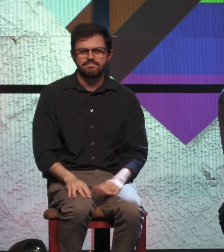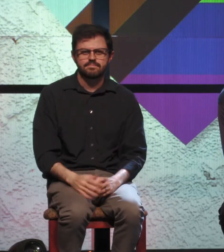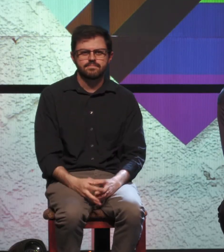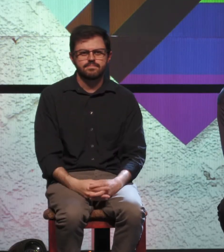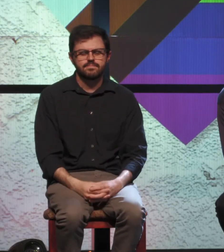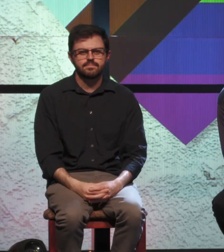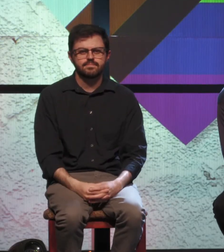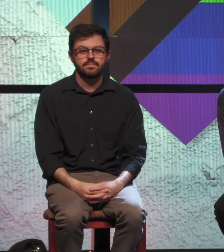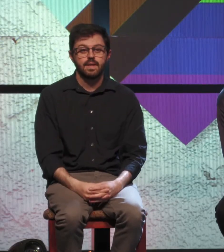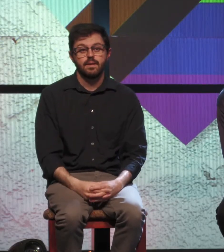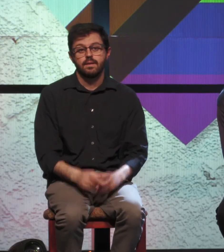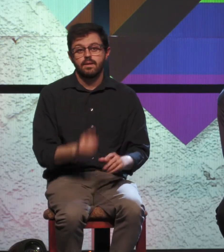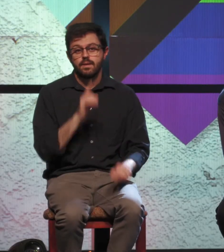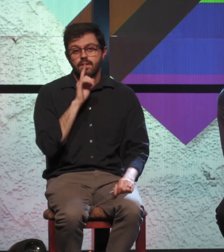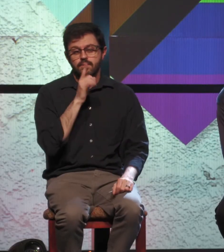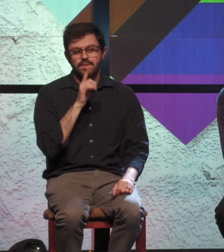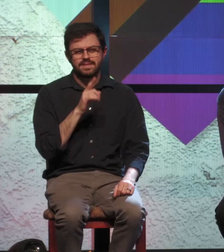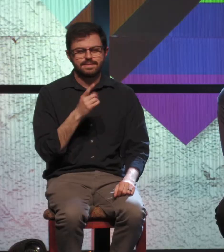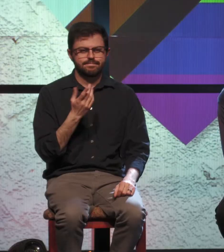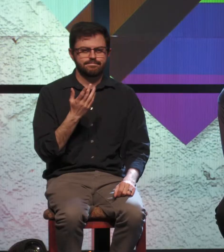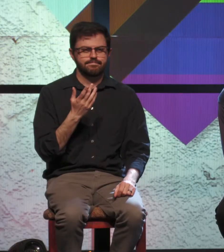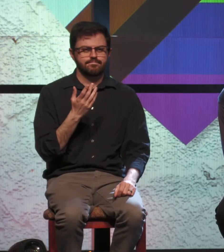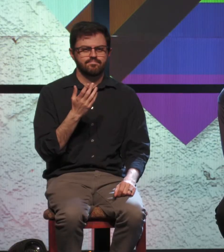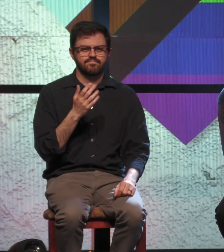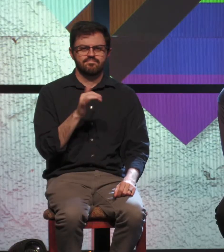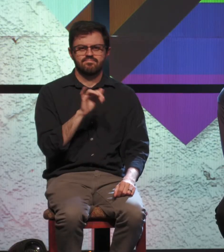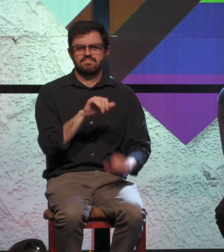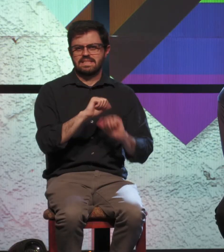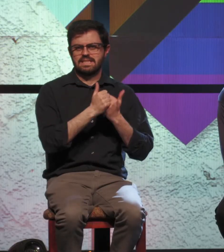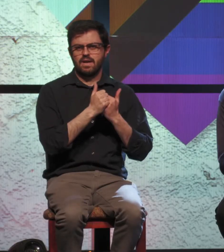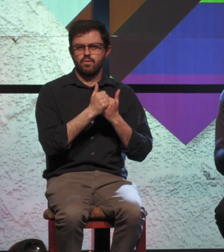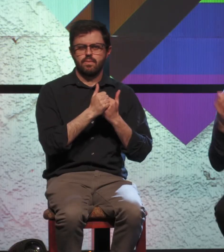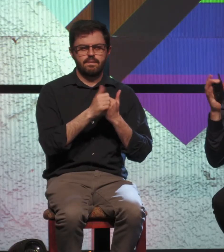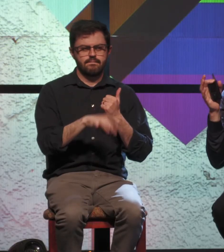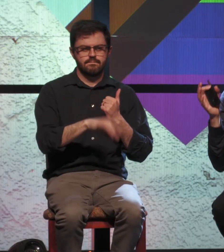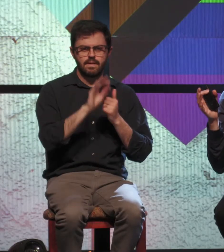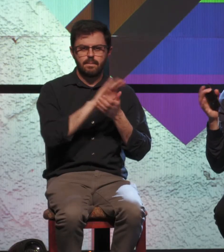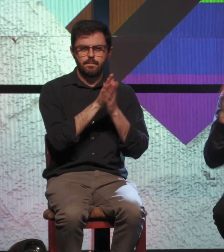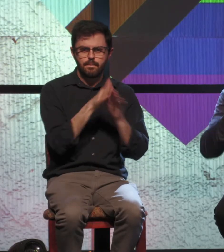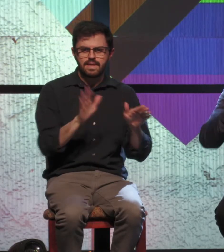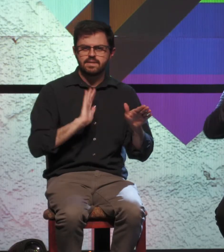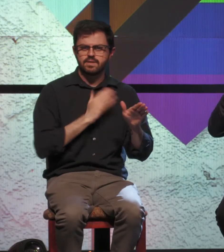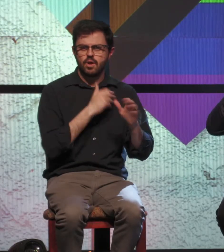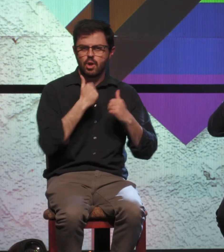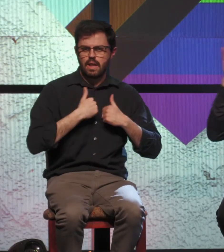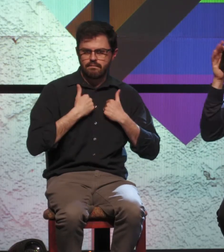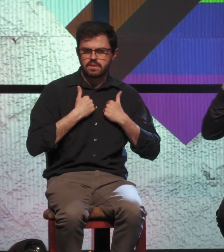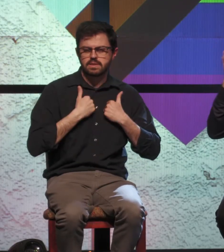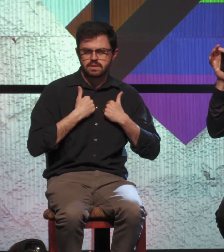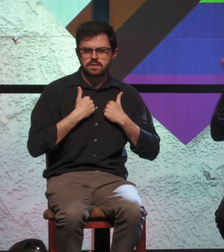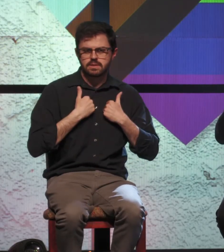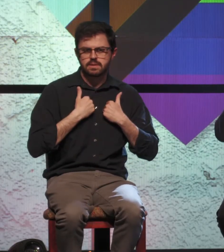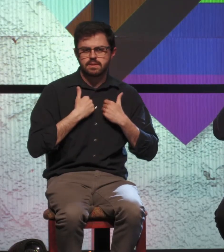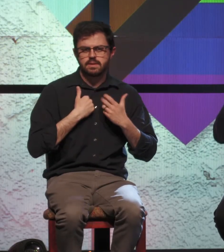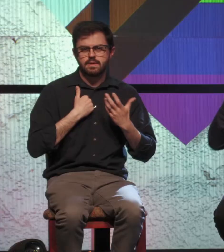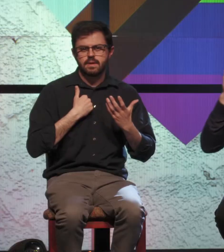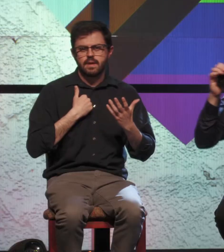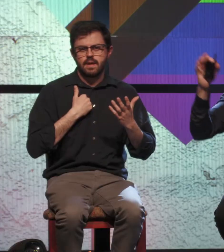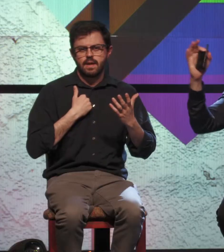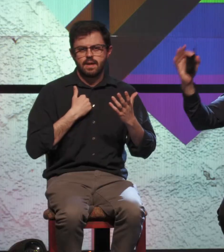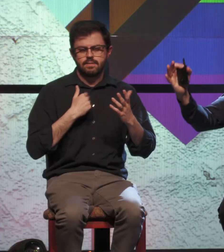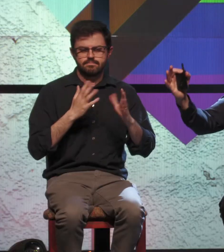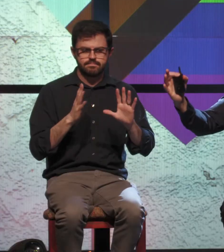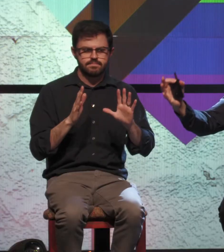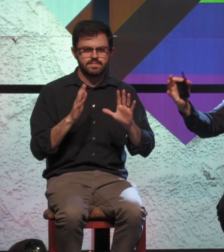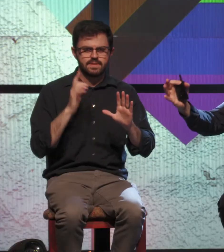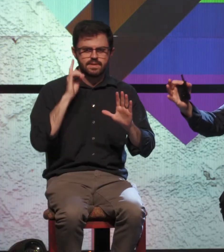And this really is a way that we find peace in our lives. And so I really did, we spent, believe it or not, there's kind of a method to this